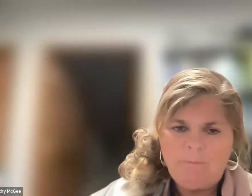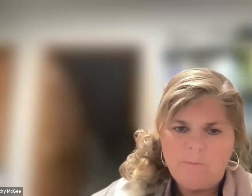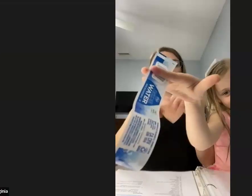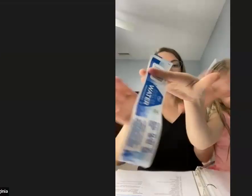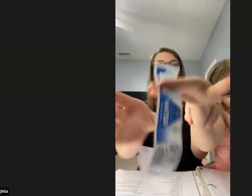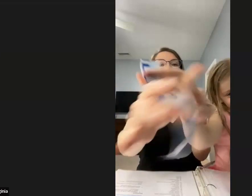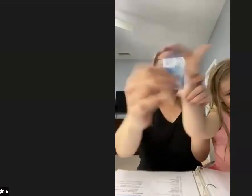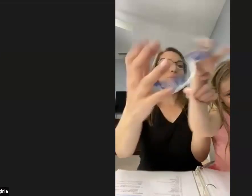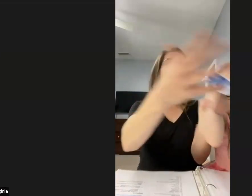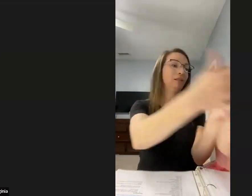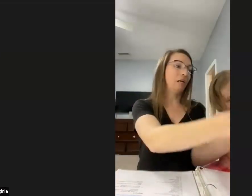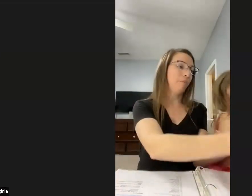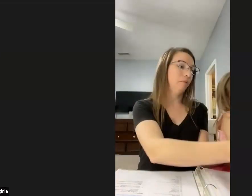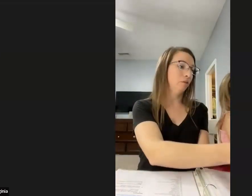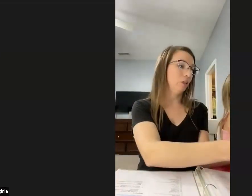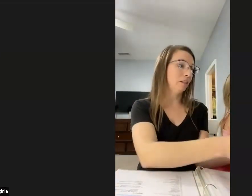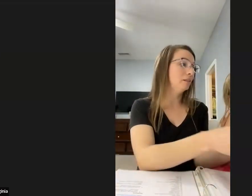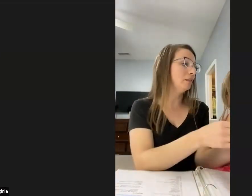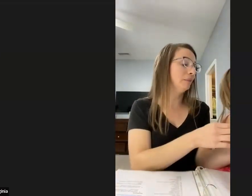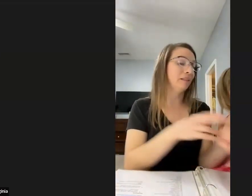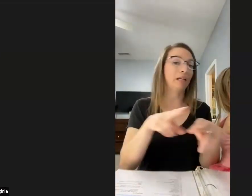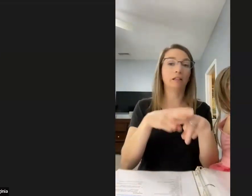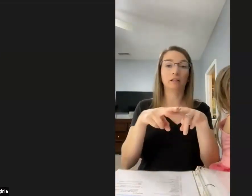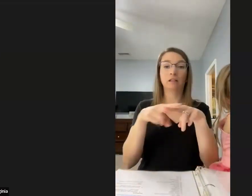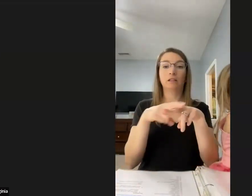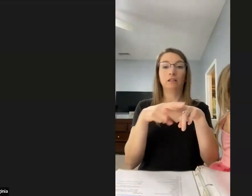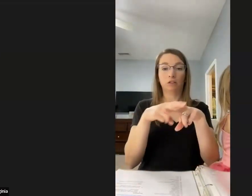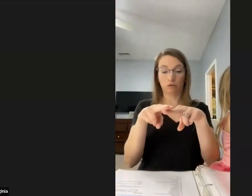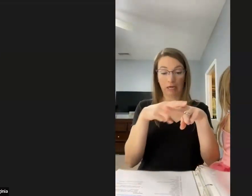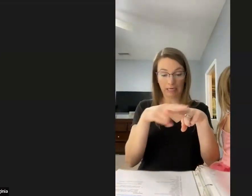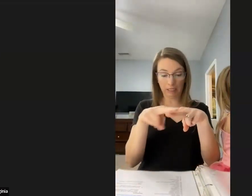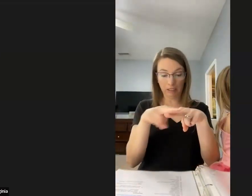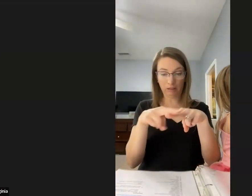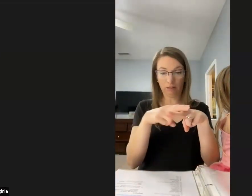train. Adeline, please stop. There's no teeny sign. Train,